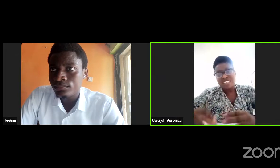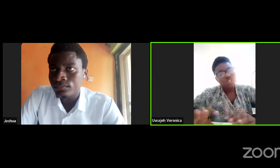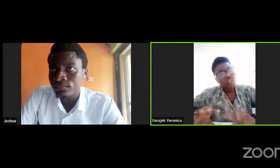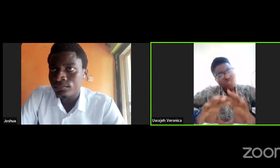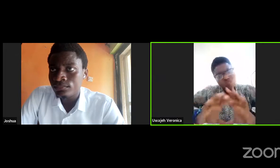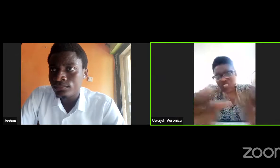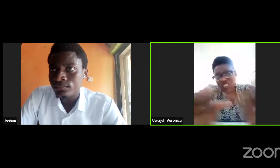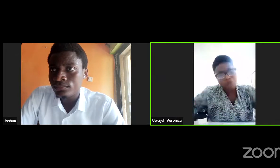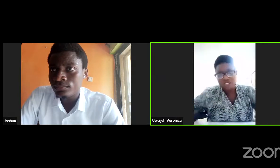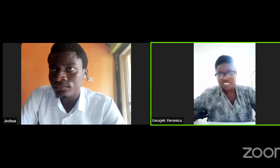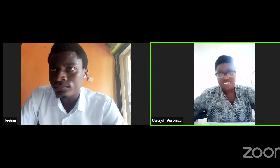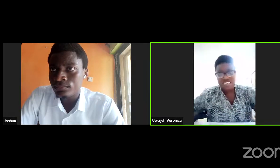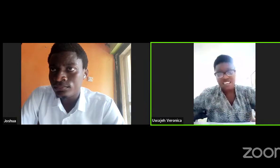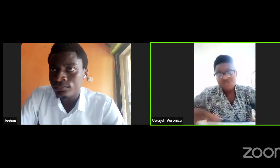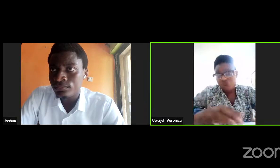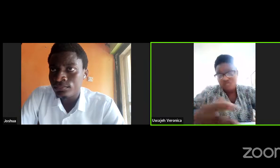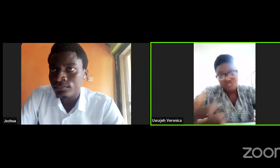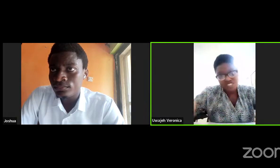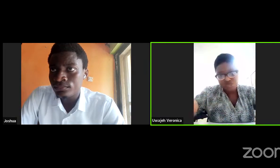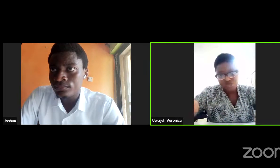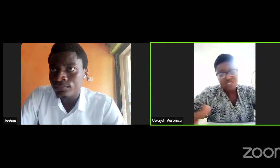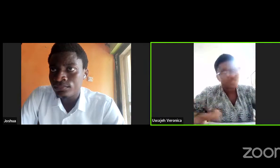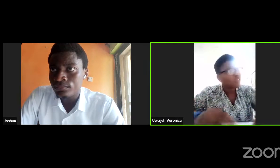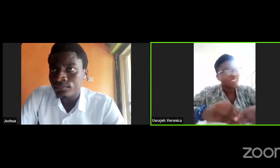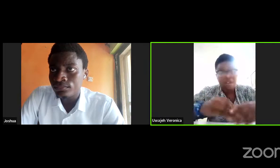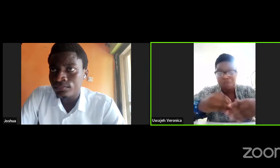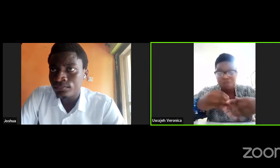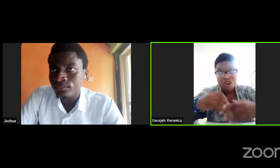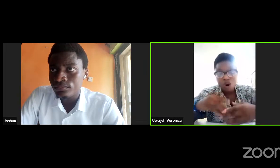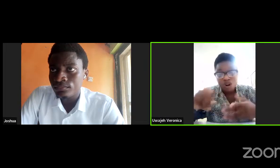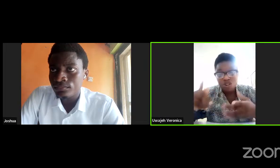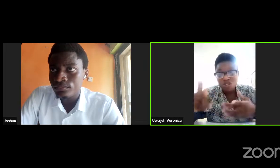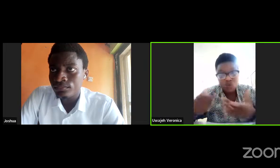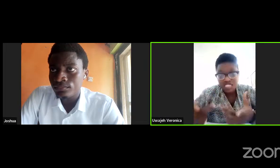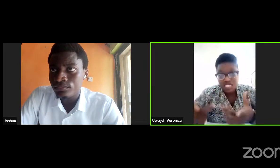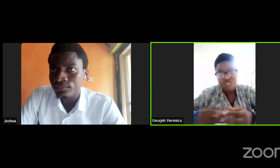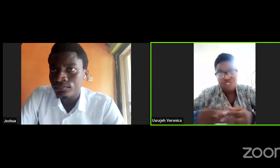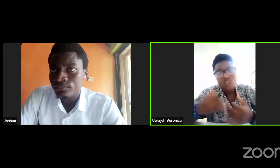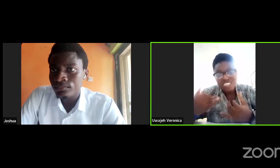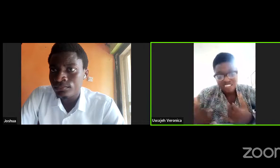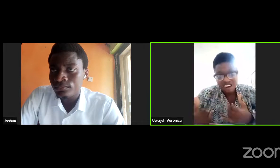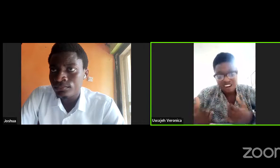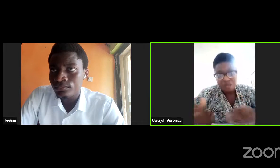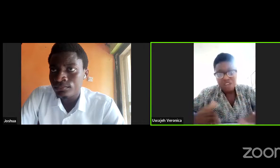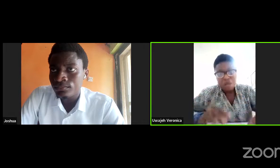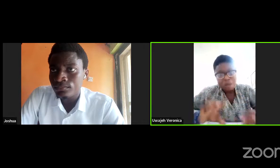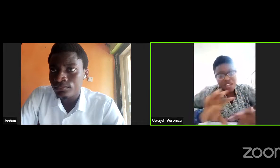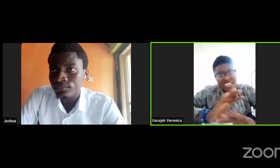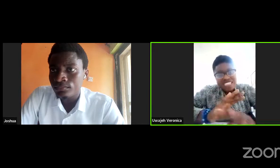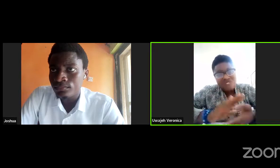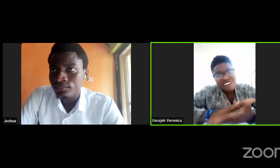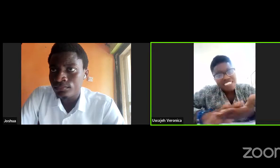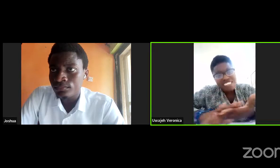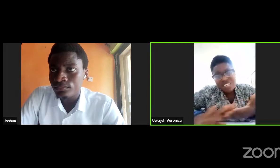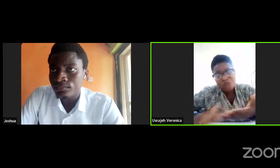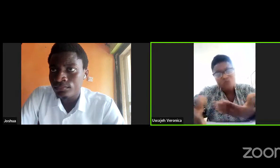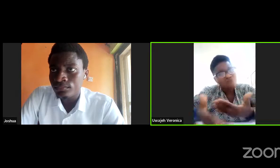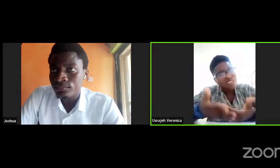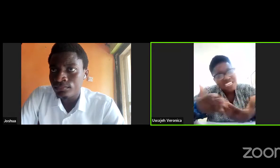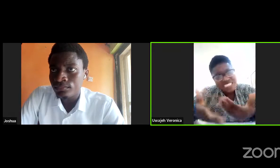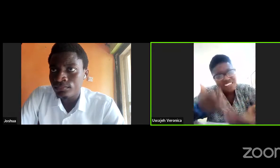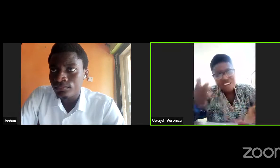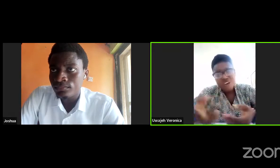things that they should just put it bluntly there, even on Facebook, even on Twitter, even on Instagram. Make it very